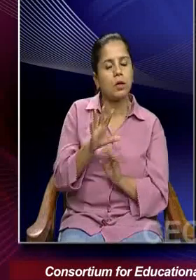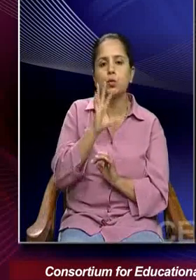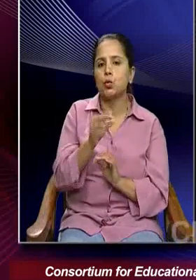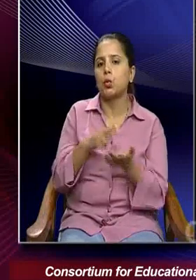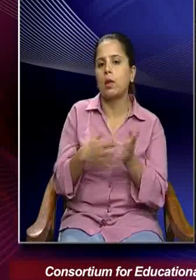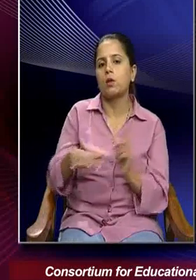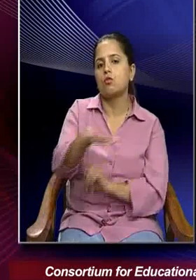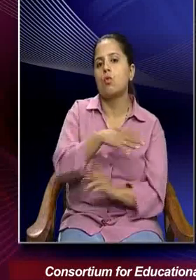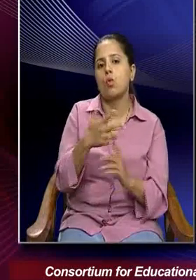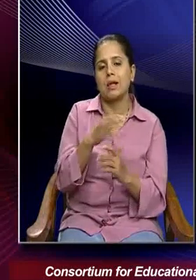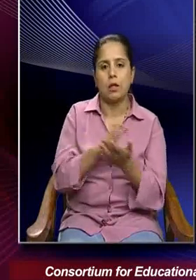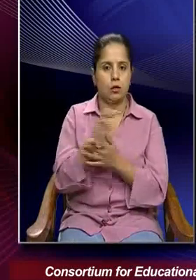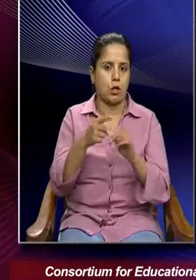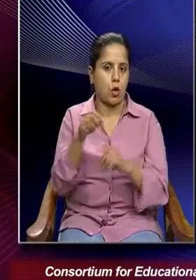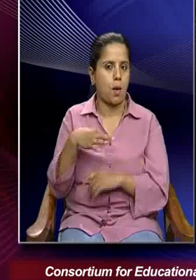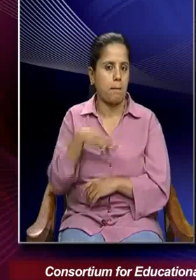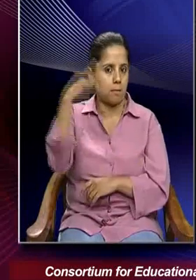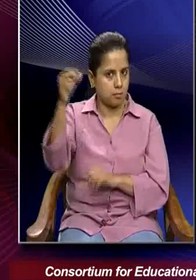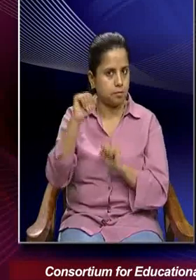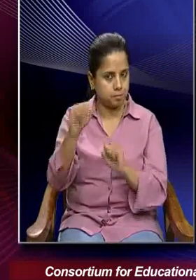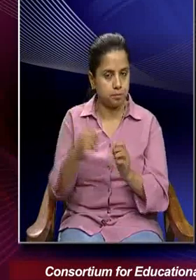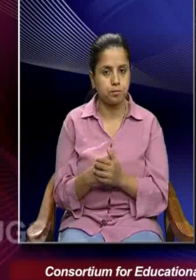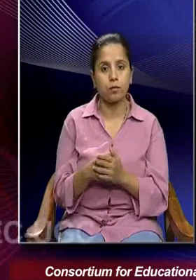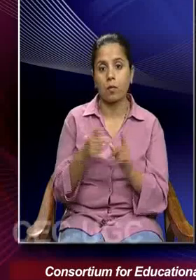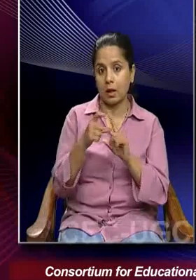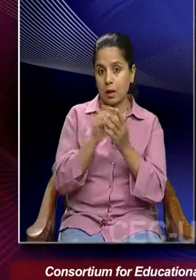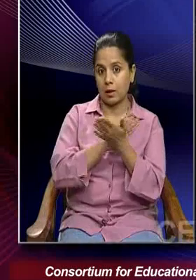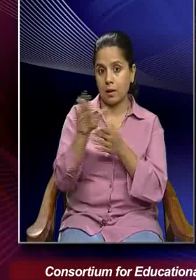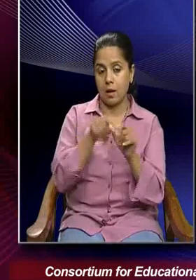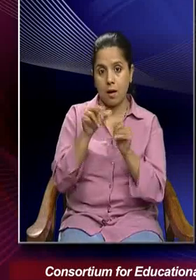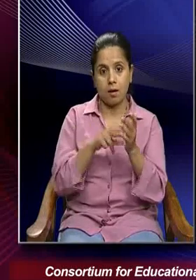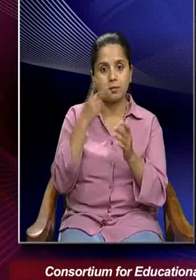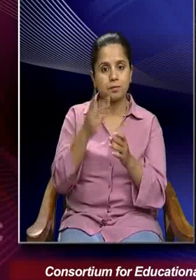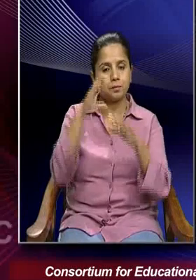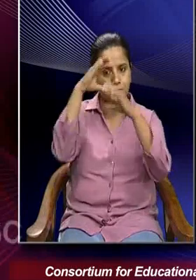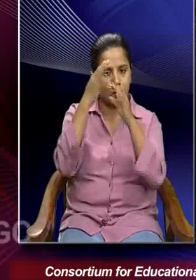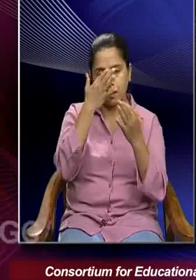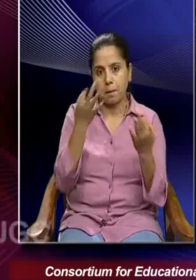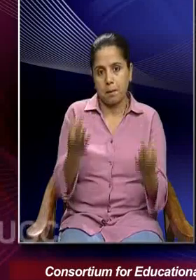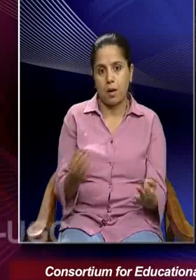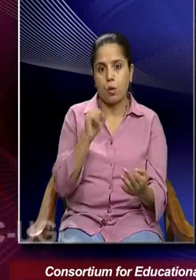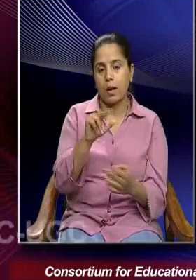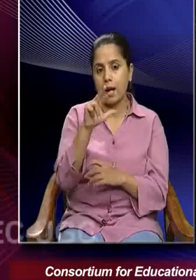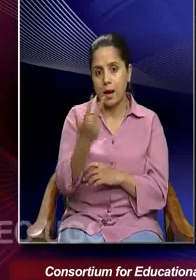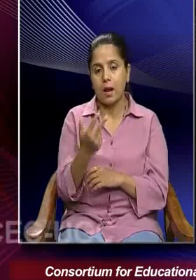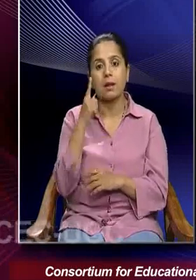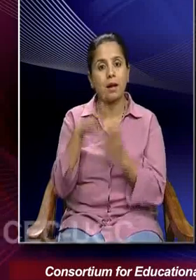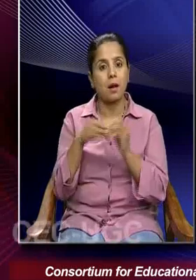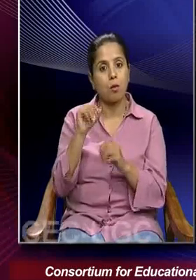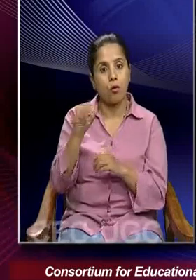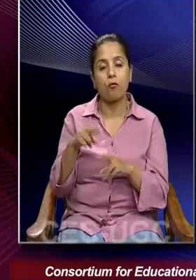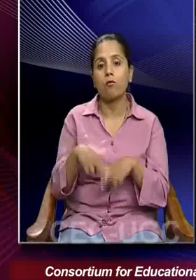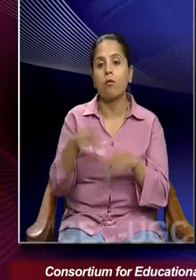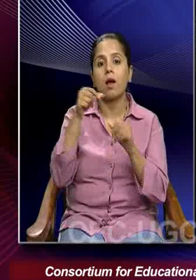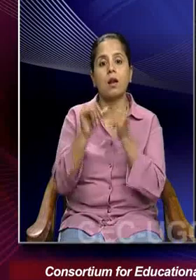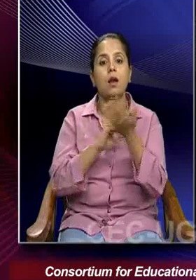of the Chit. Now, Dhyan is a preparation for the 8th and the final limb of the Ashtanga Yoga,